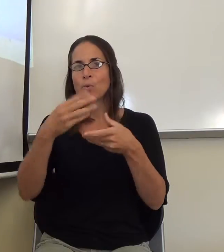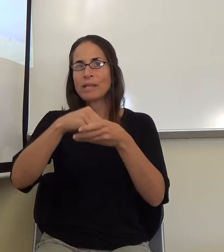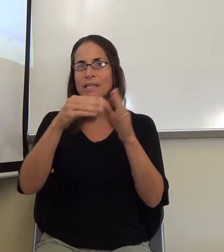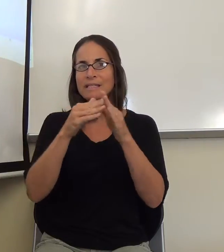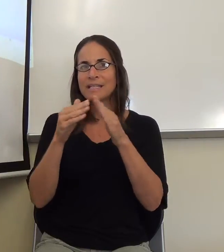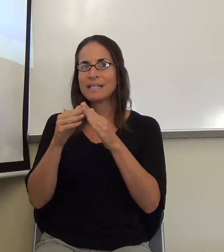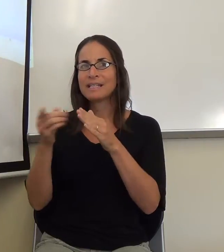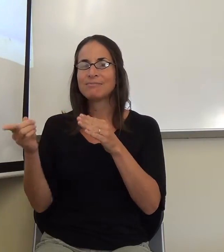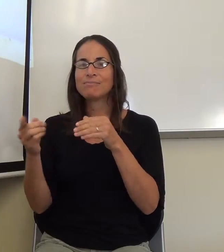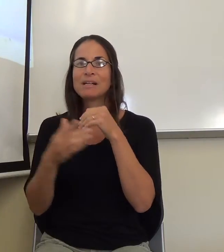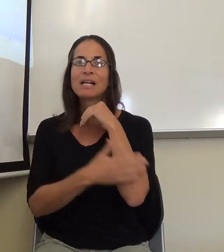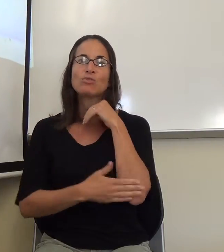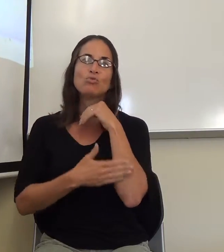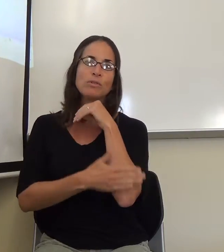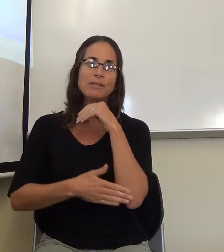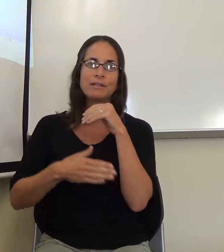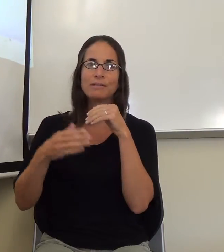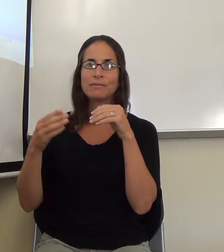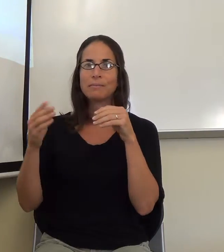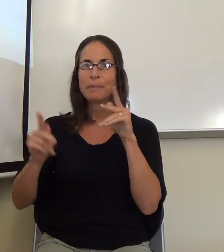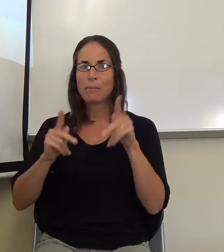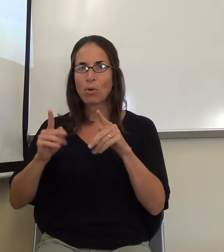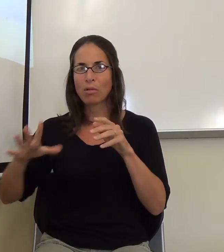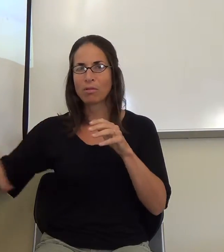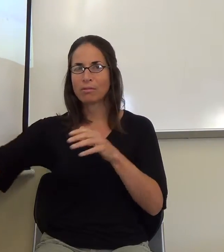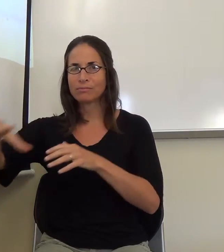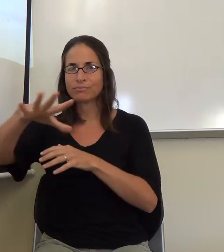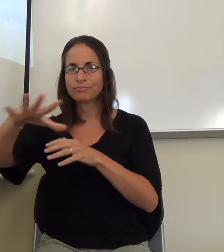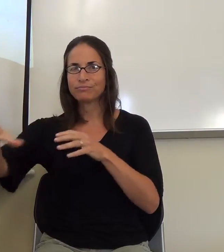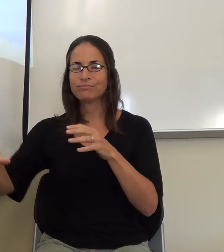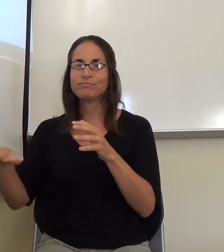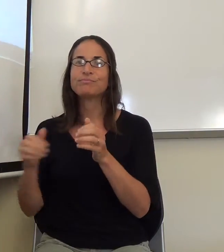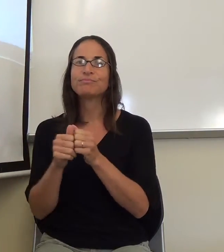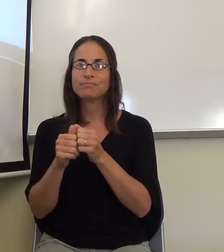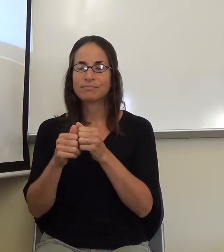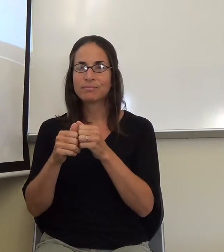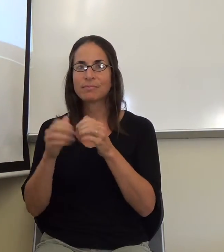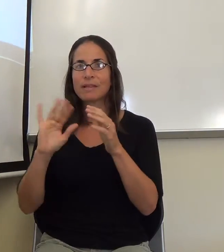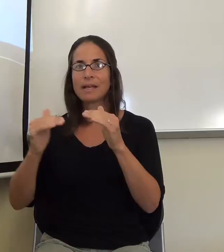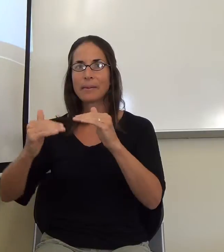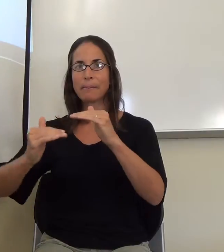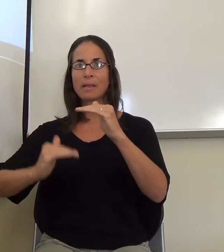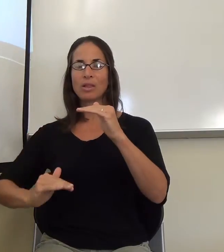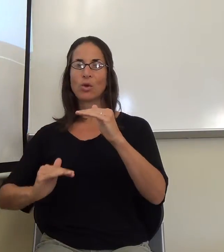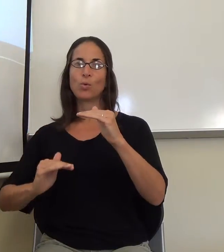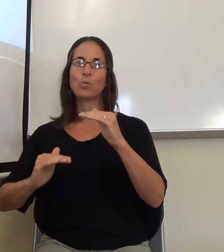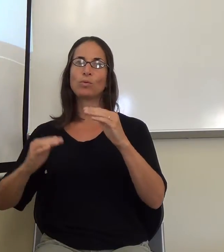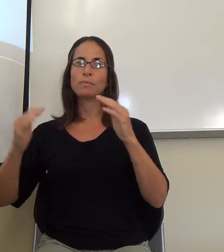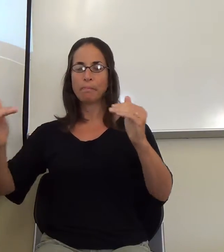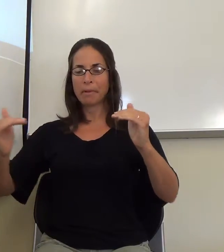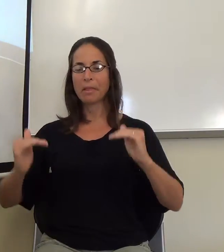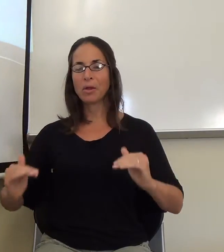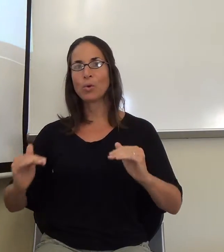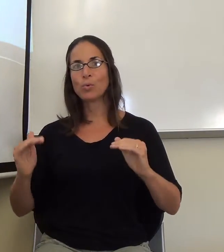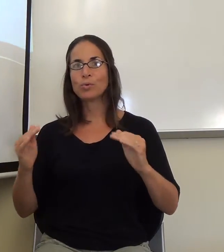country, okay? So it was a sense of below city living. It was different. It